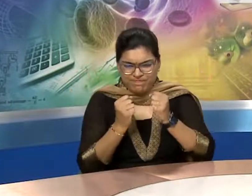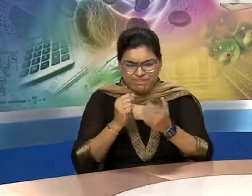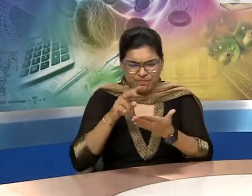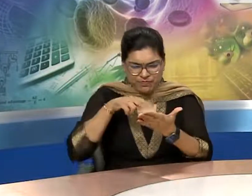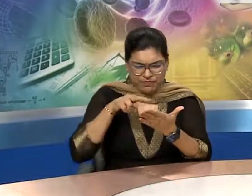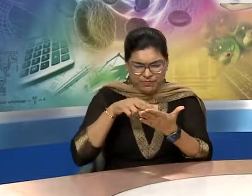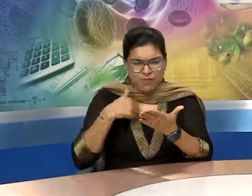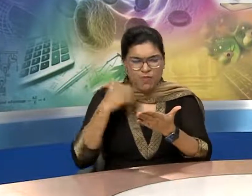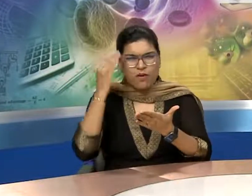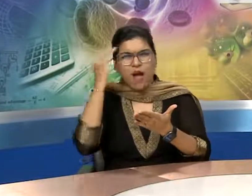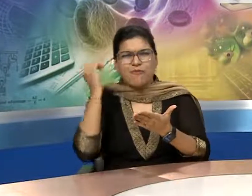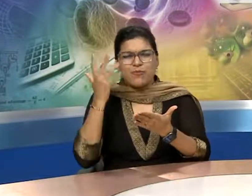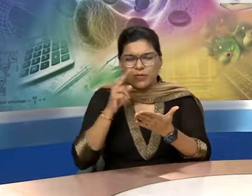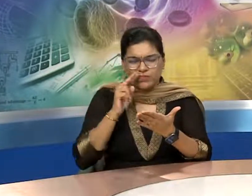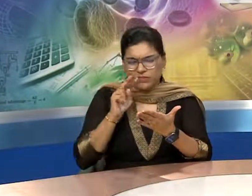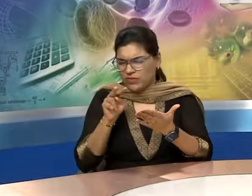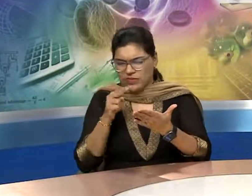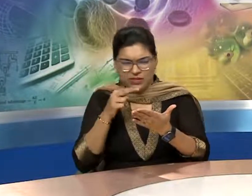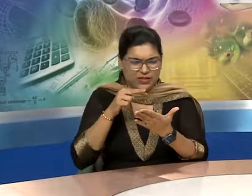Space can be considered as the area for